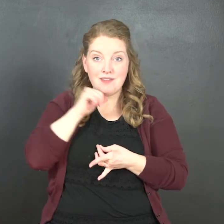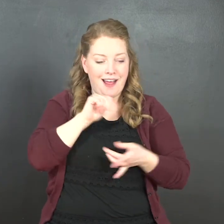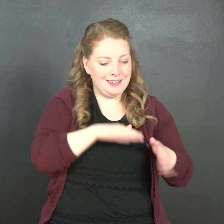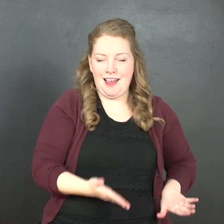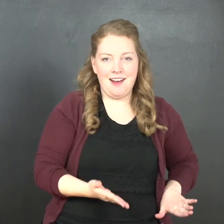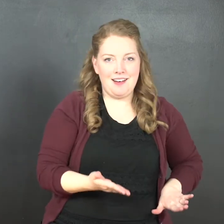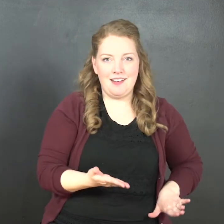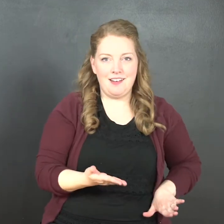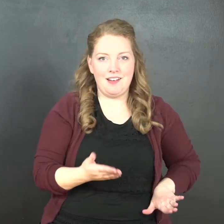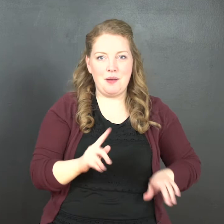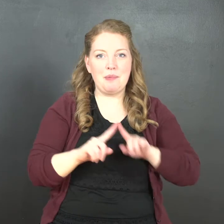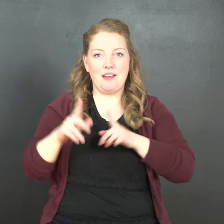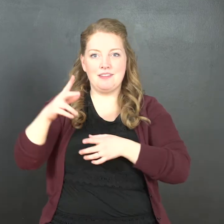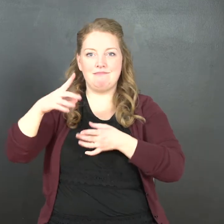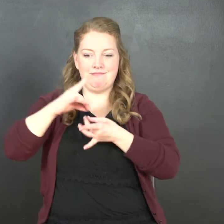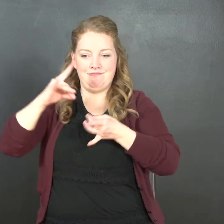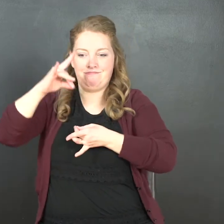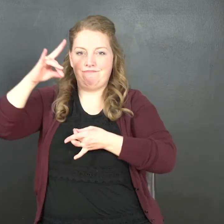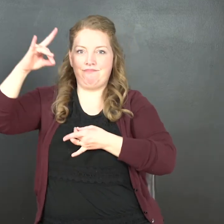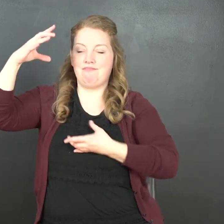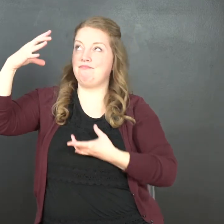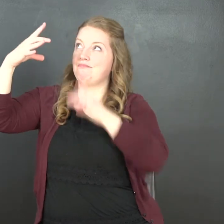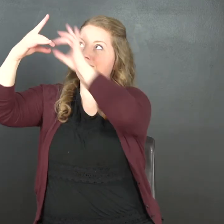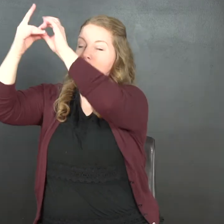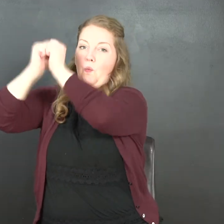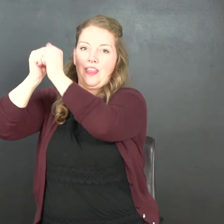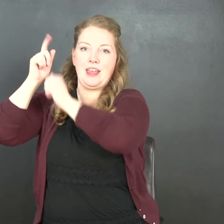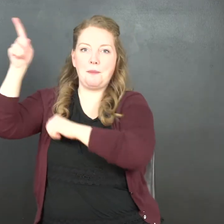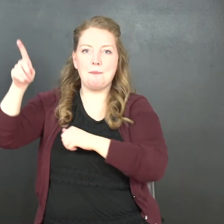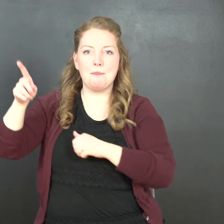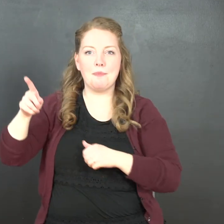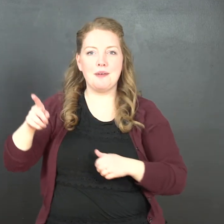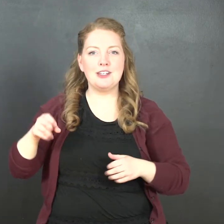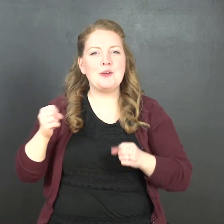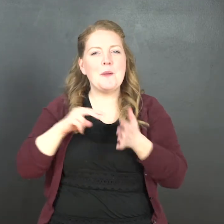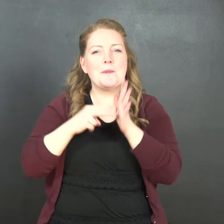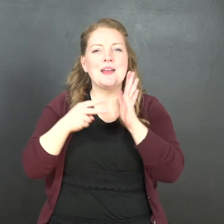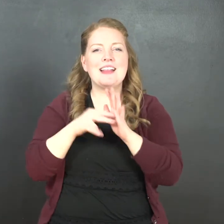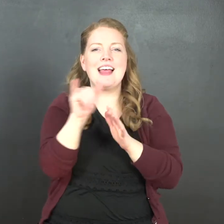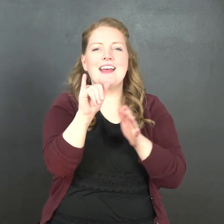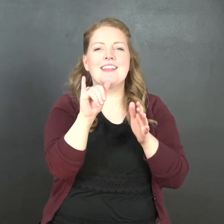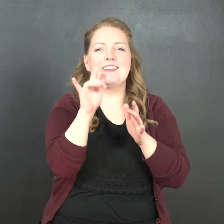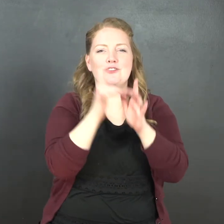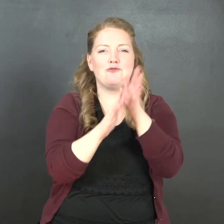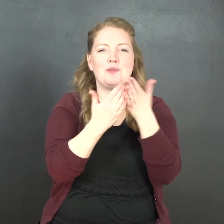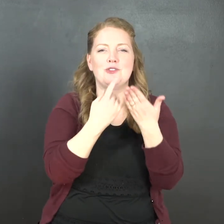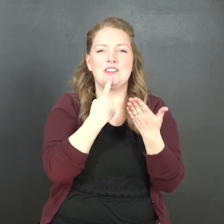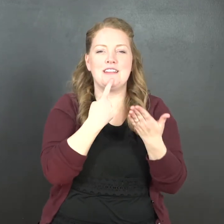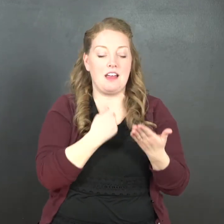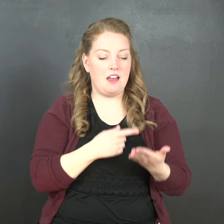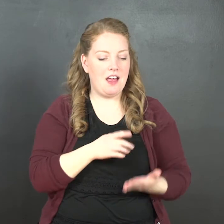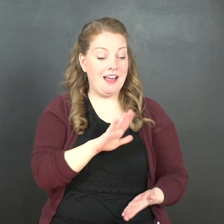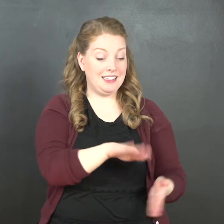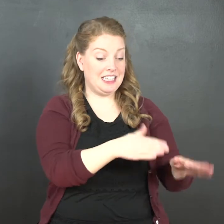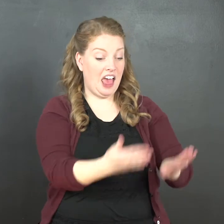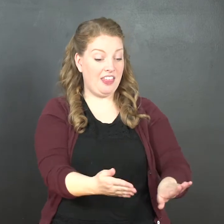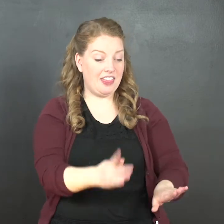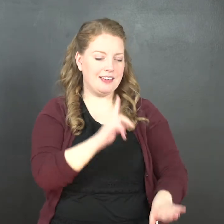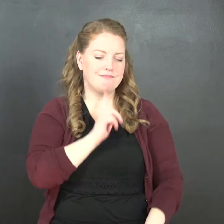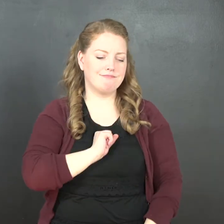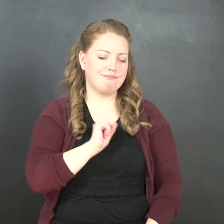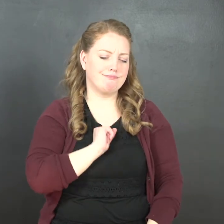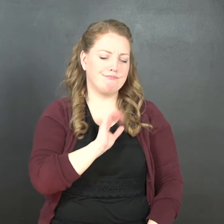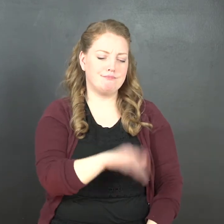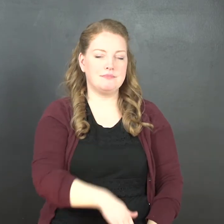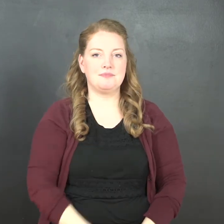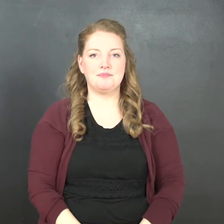scripture says, "O death, where's your sting? O grave,